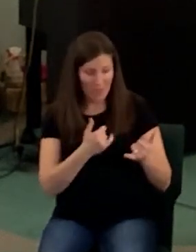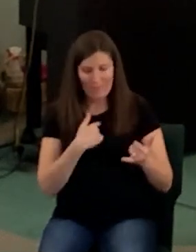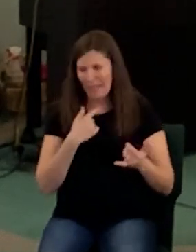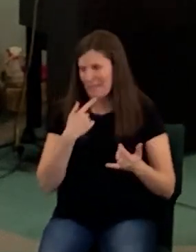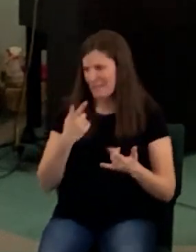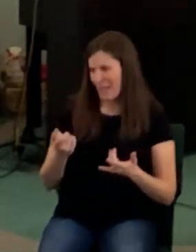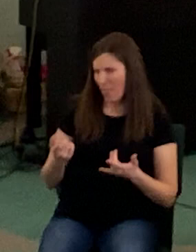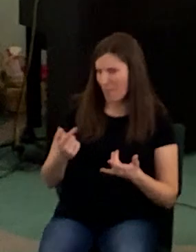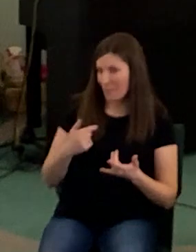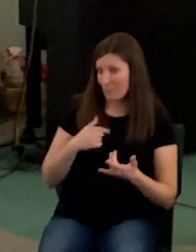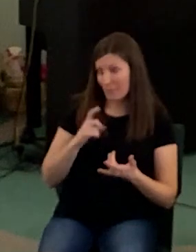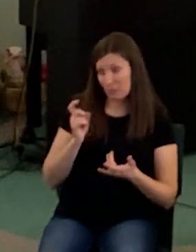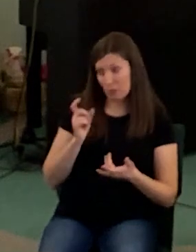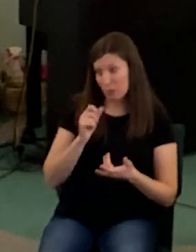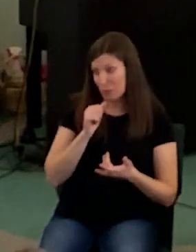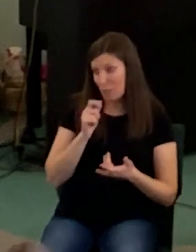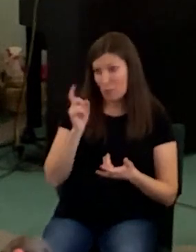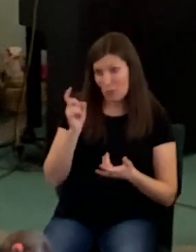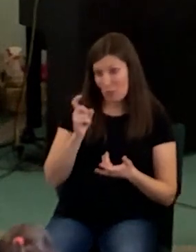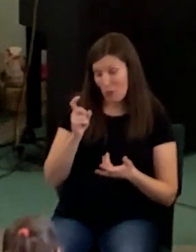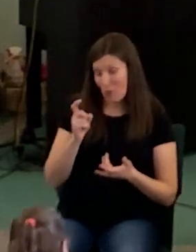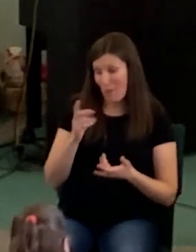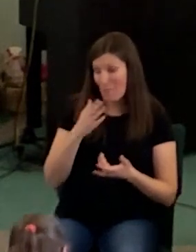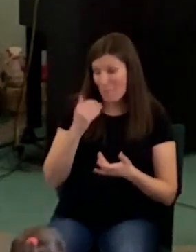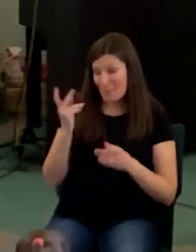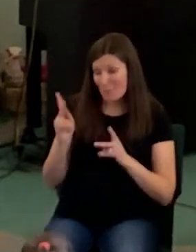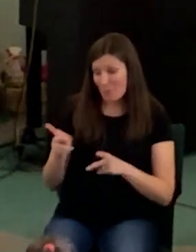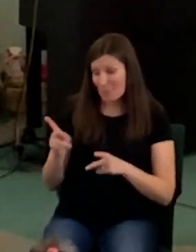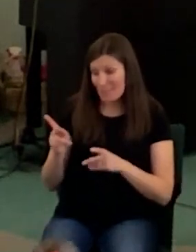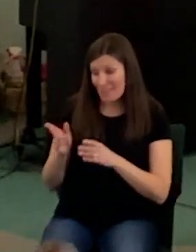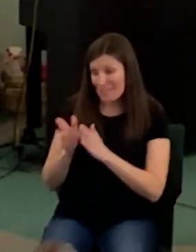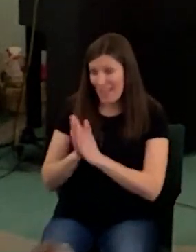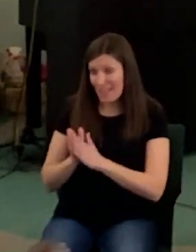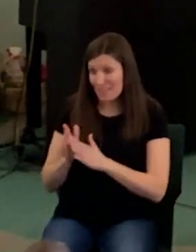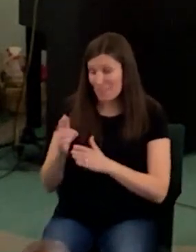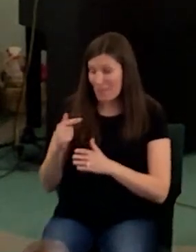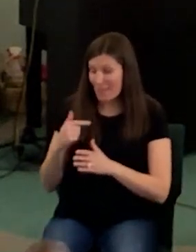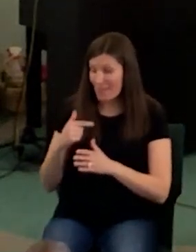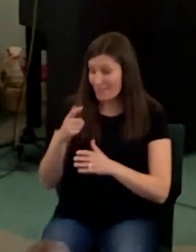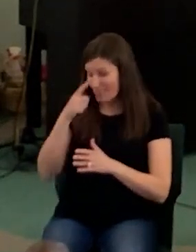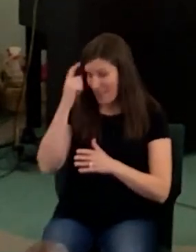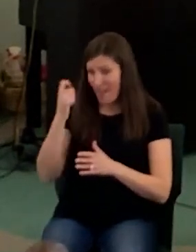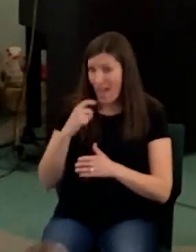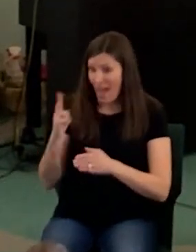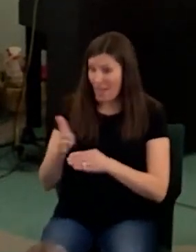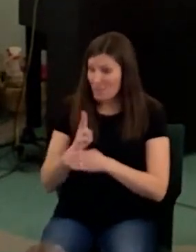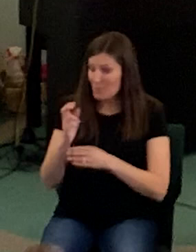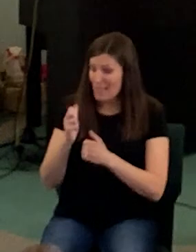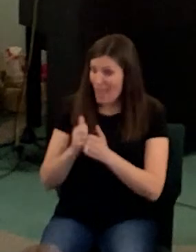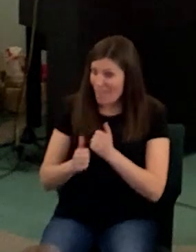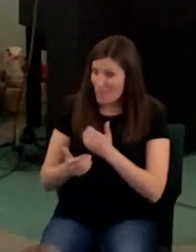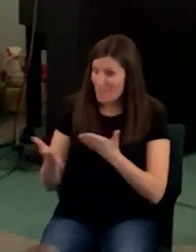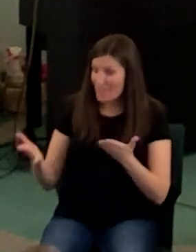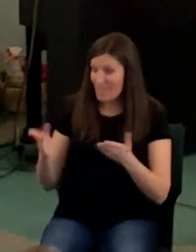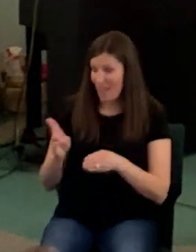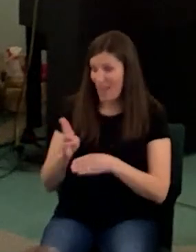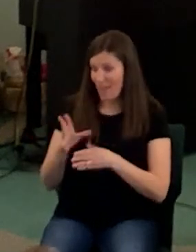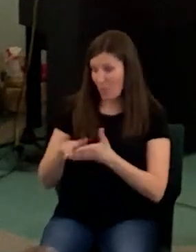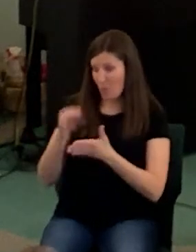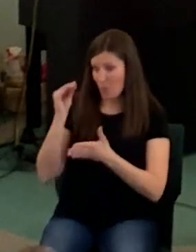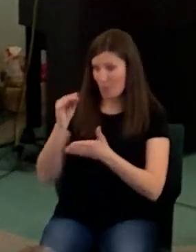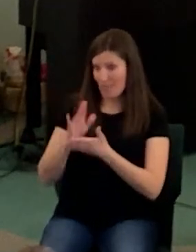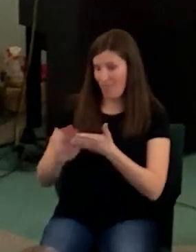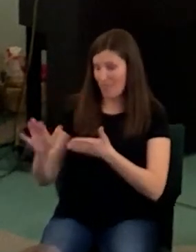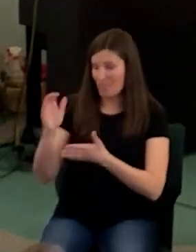not sure if I'm the best one to ask, because I literally use everything I learned in college every single